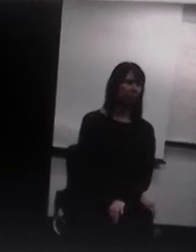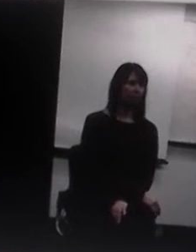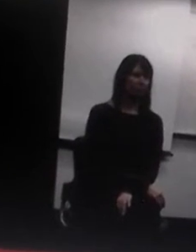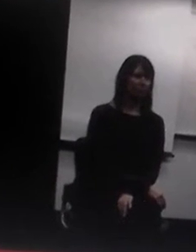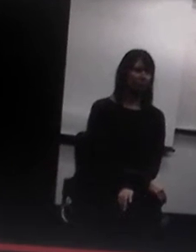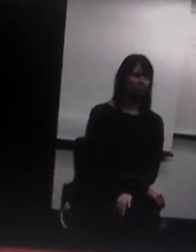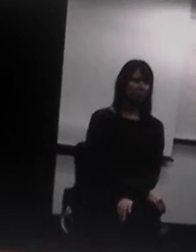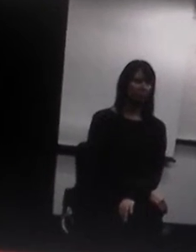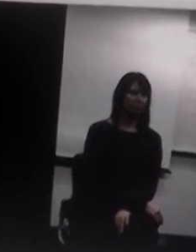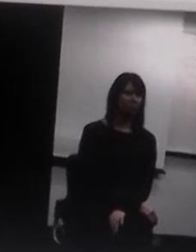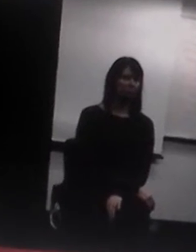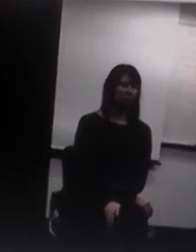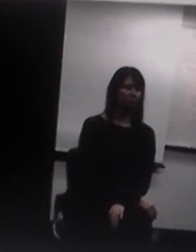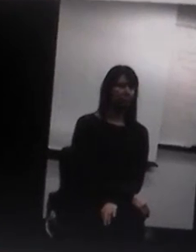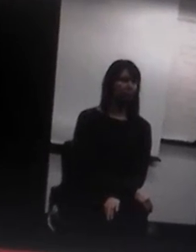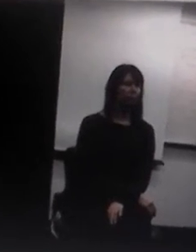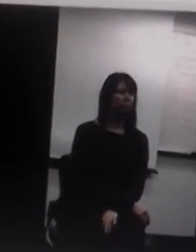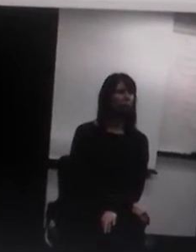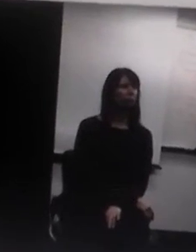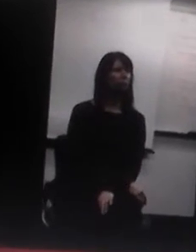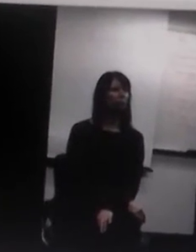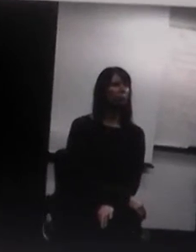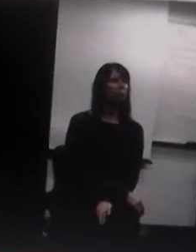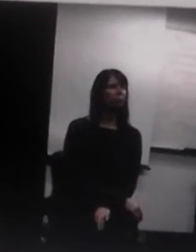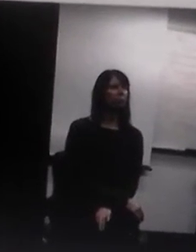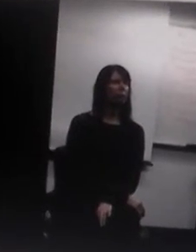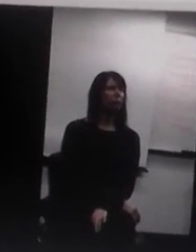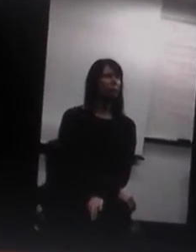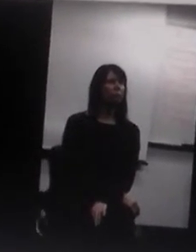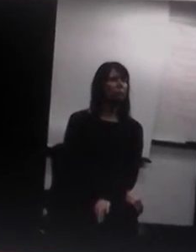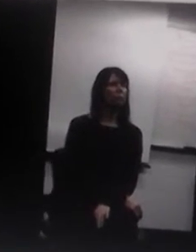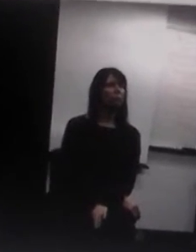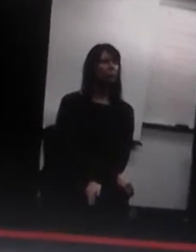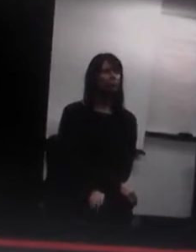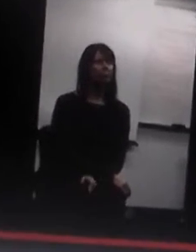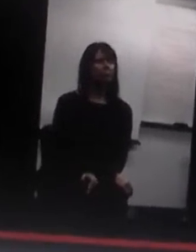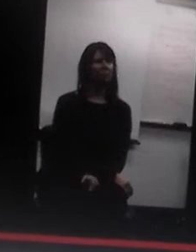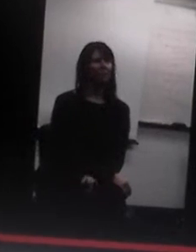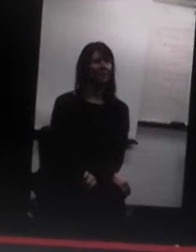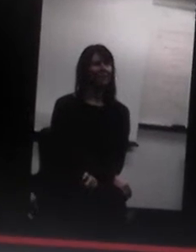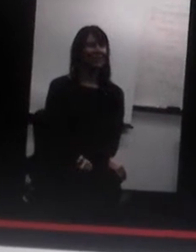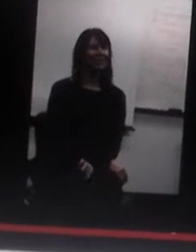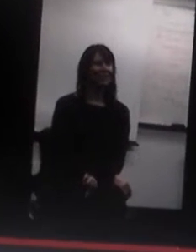And I said, I don't know what happened to them. My mom was very upset with me.